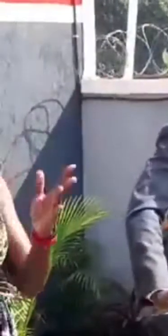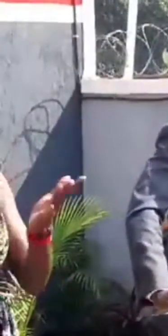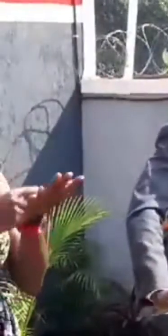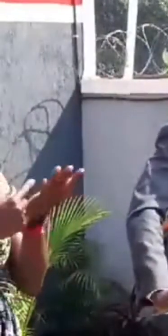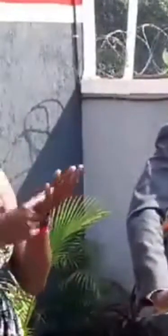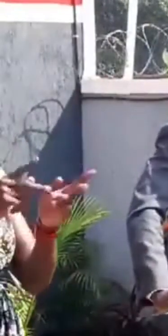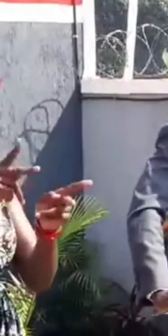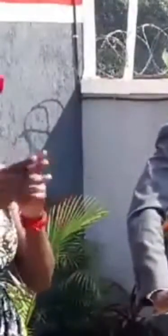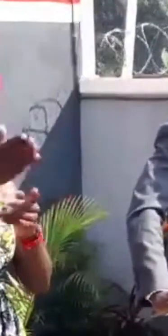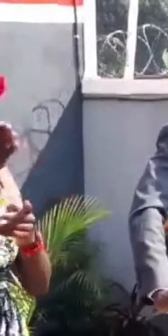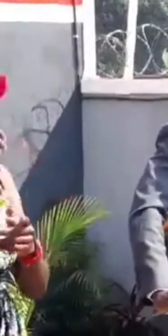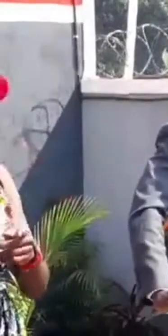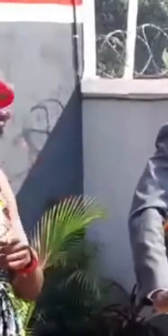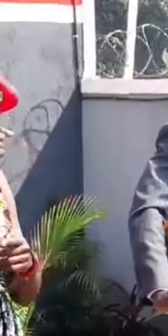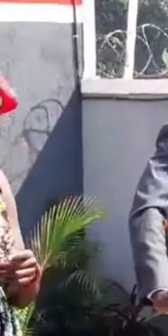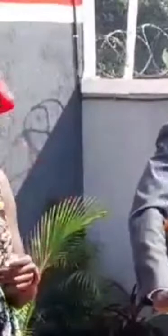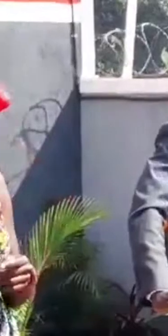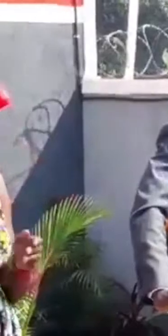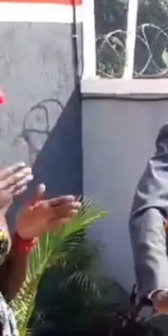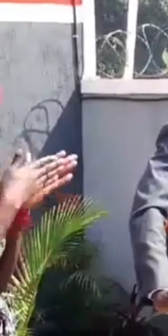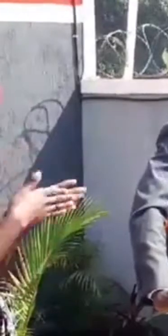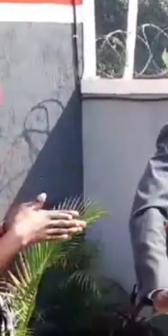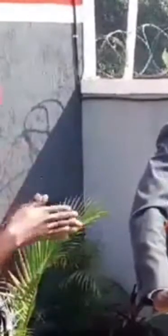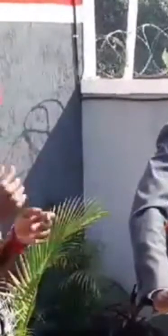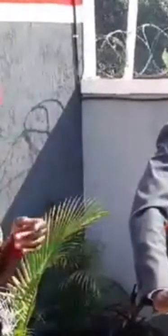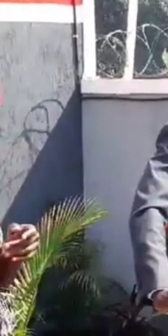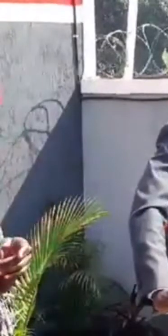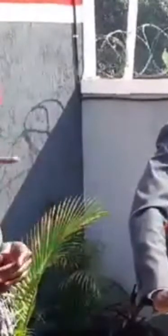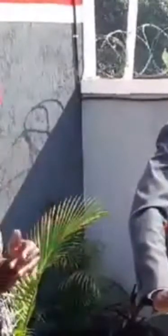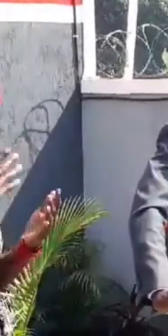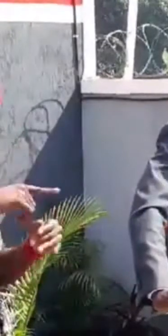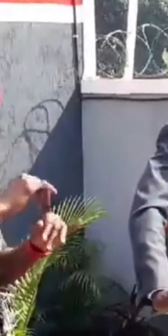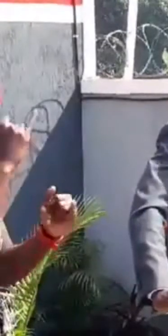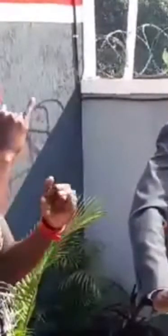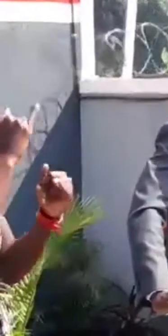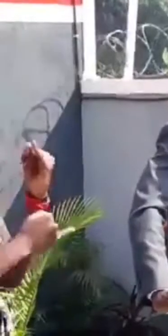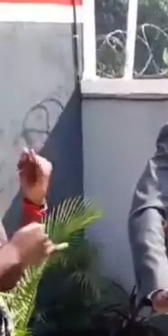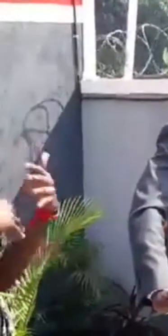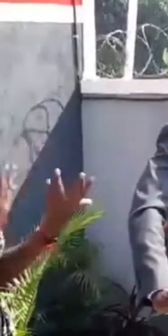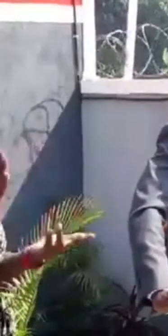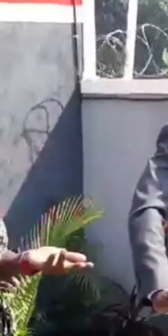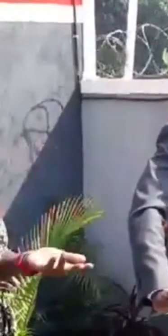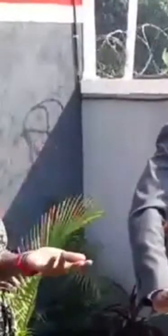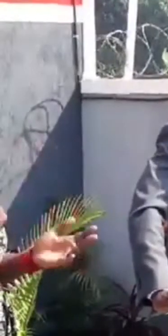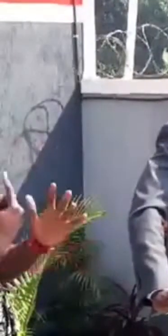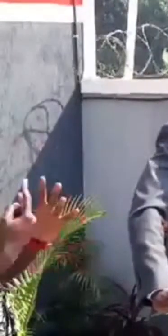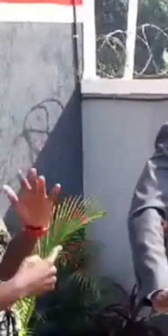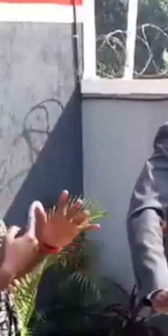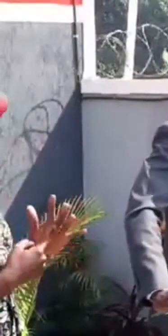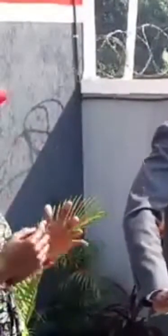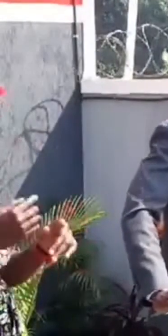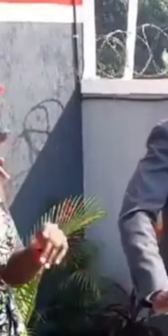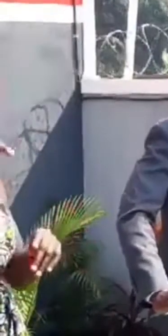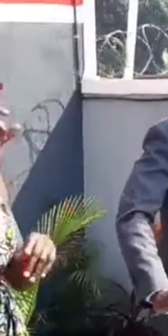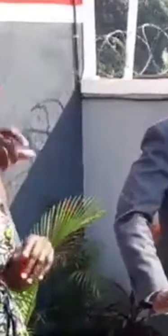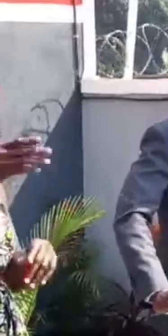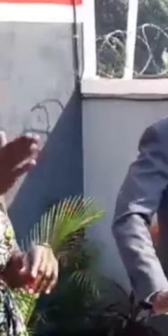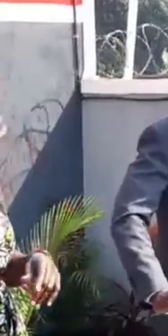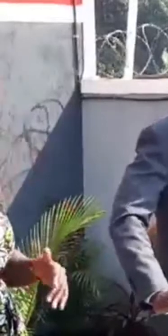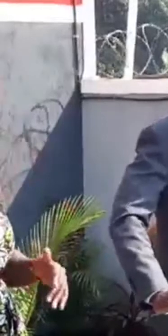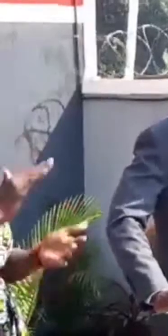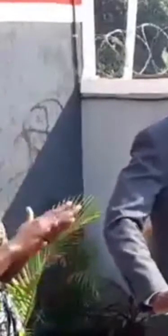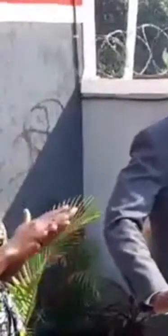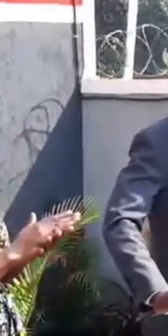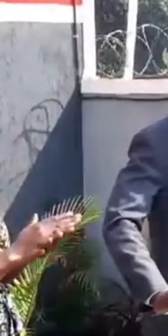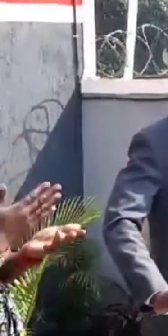Ugandans, you and I, thought that this was the worst we had seen. Nobody believed that